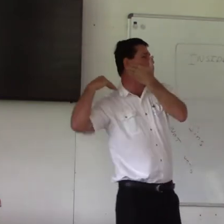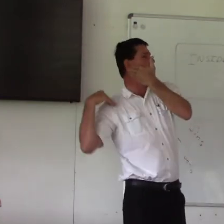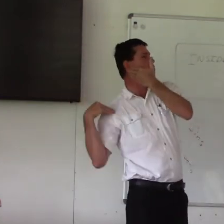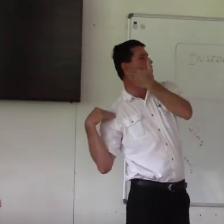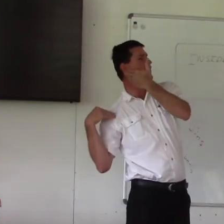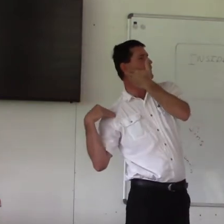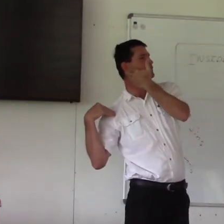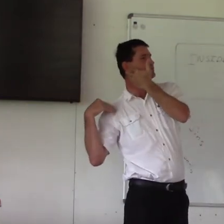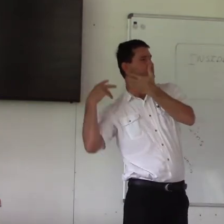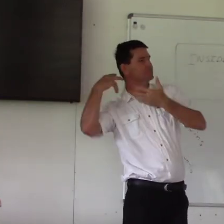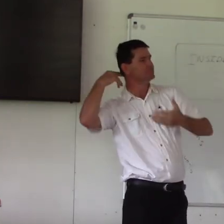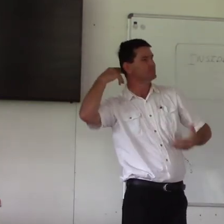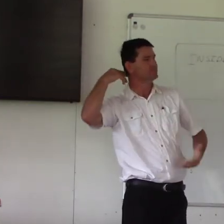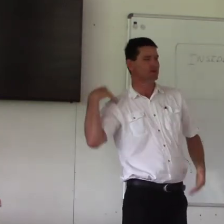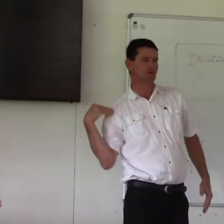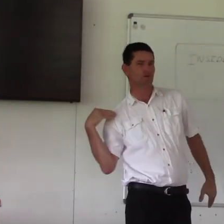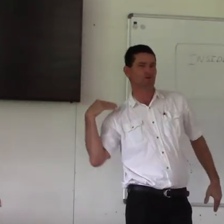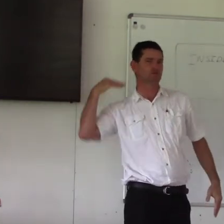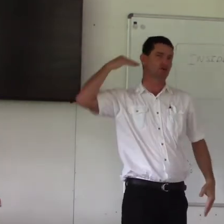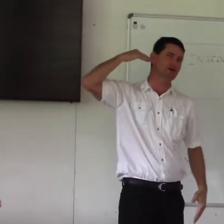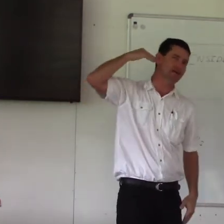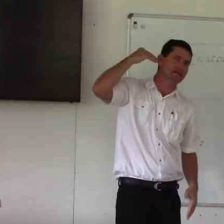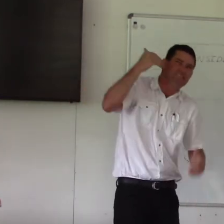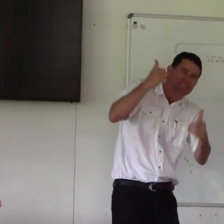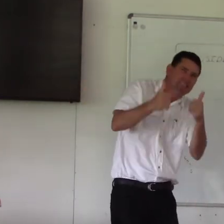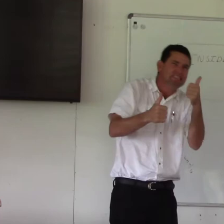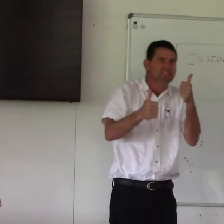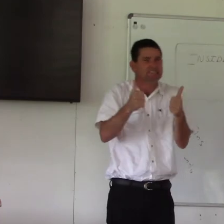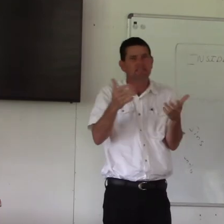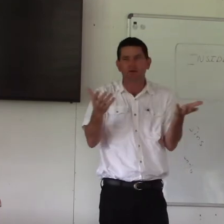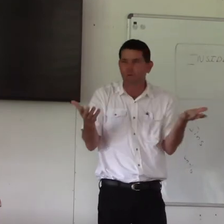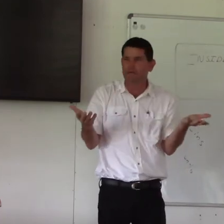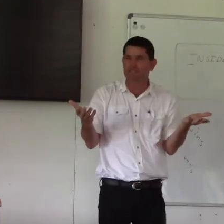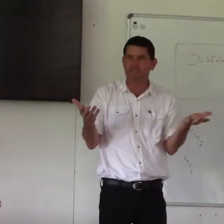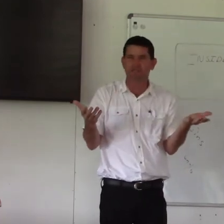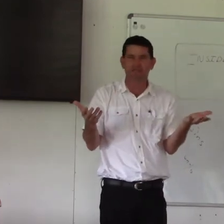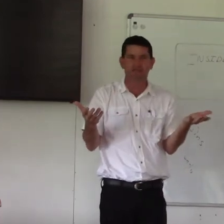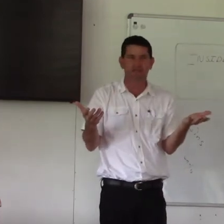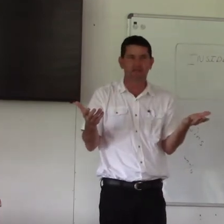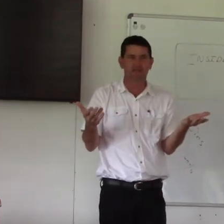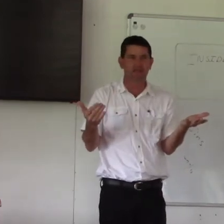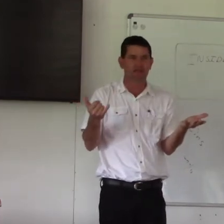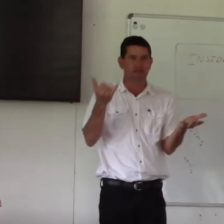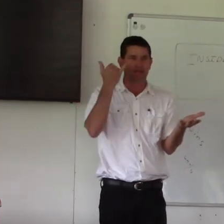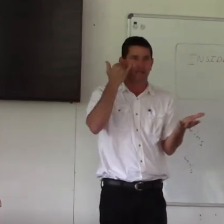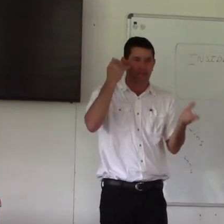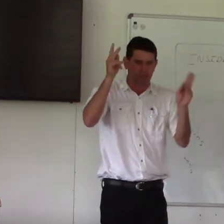long hair or short hair, which? If a